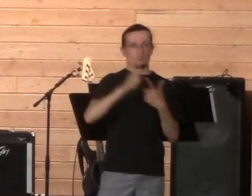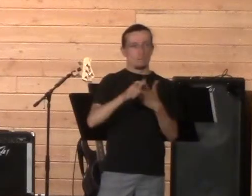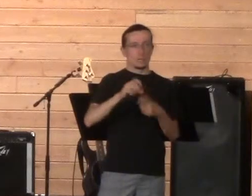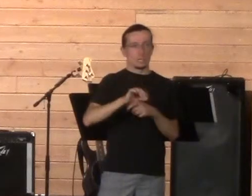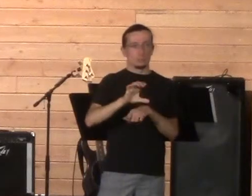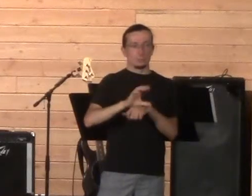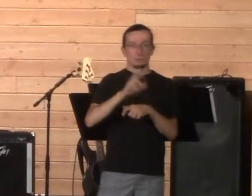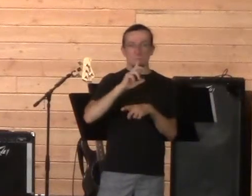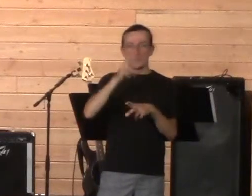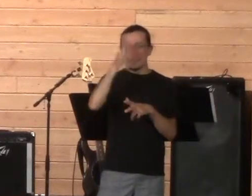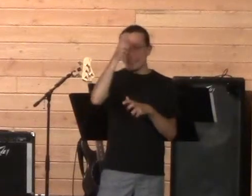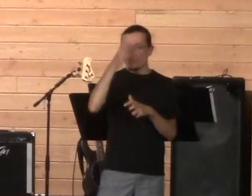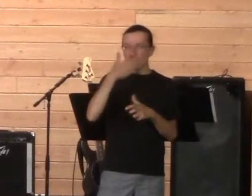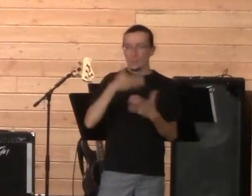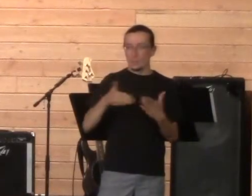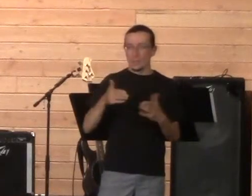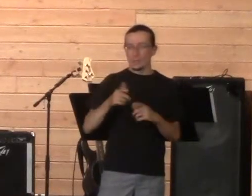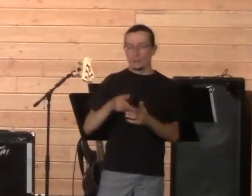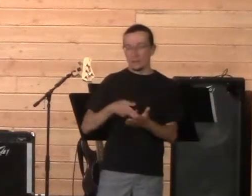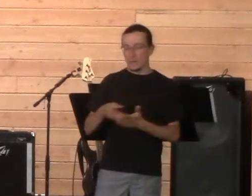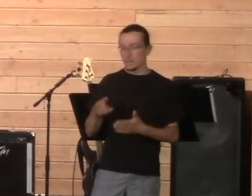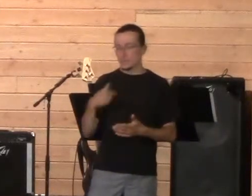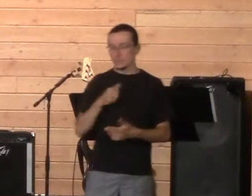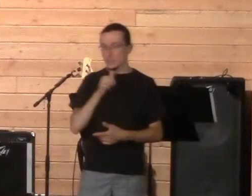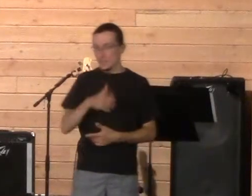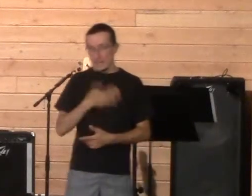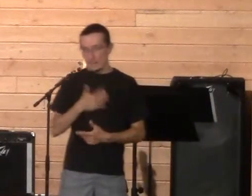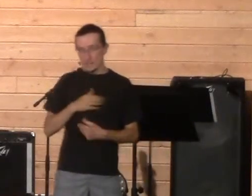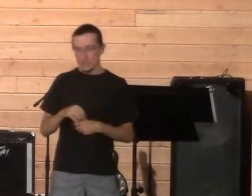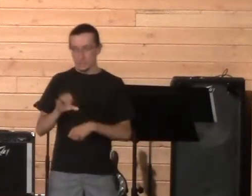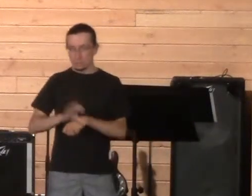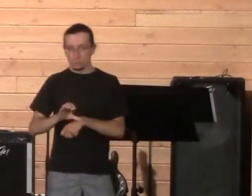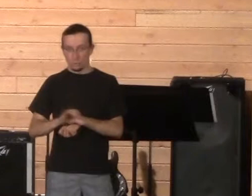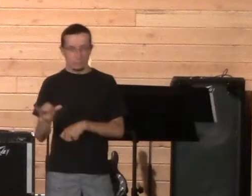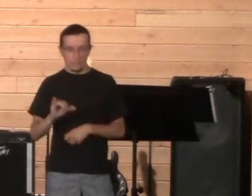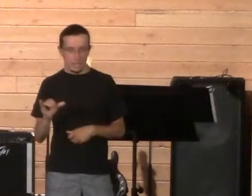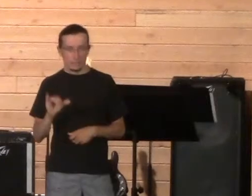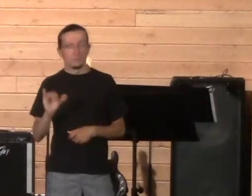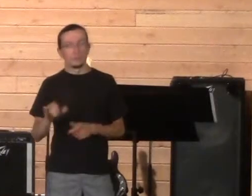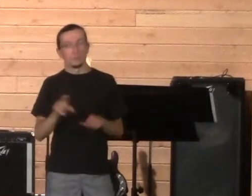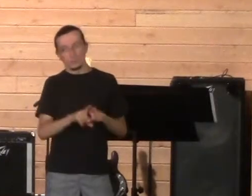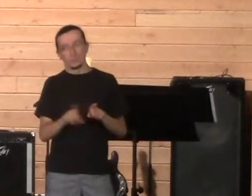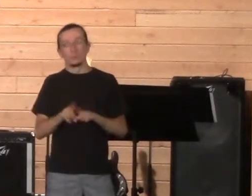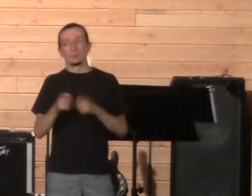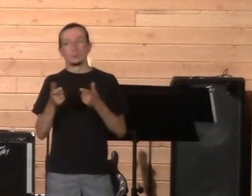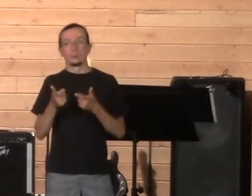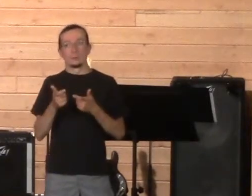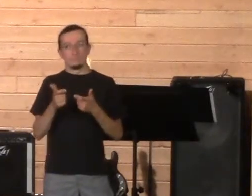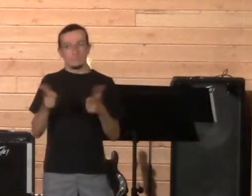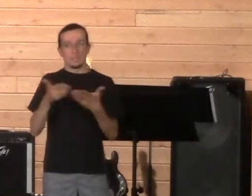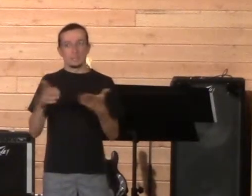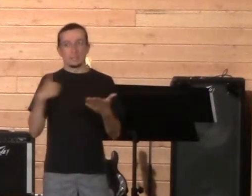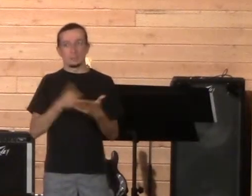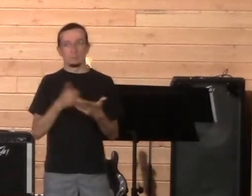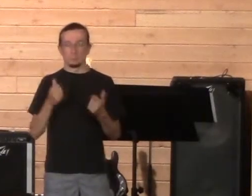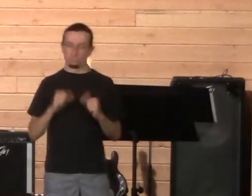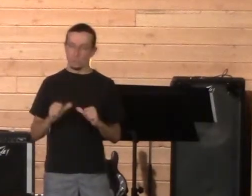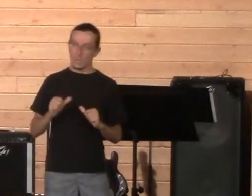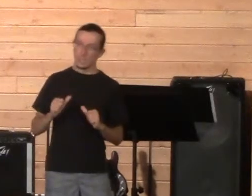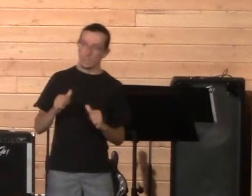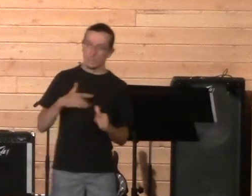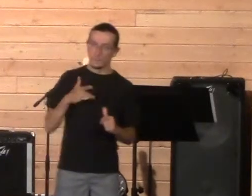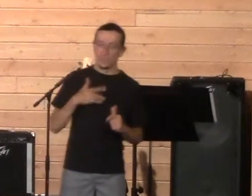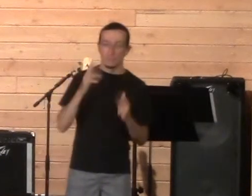And honestly, we weren't very happy in church either. That was also a big thing that we were trying to be. Somber